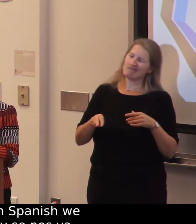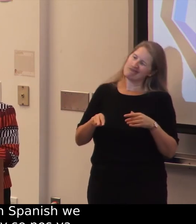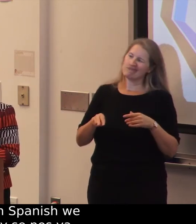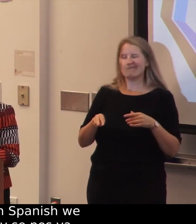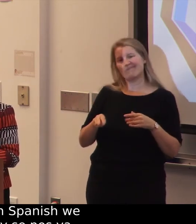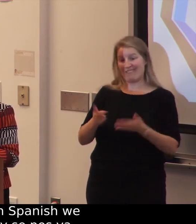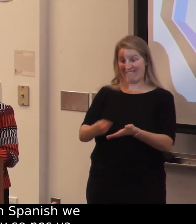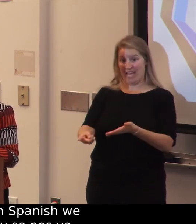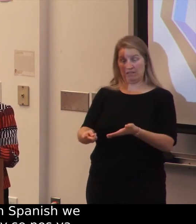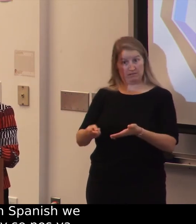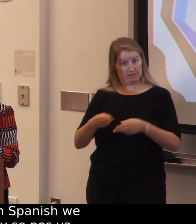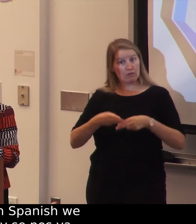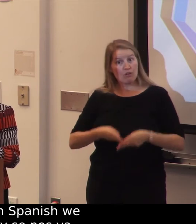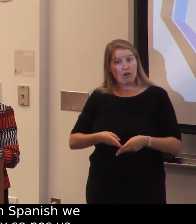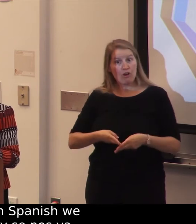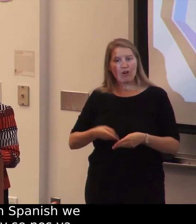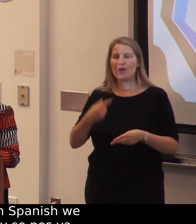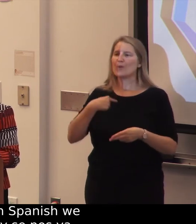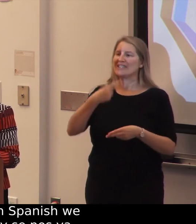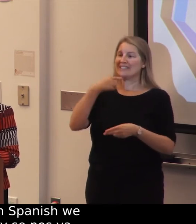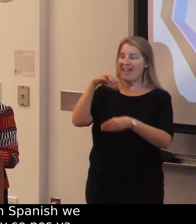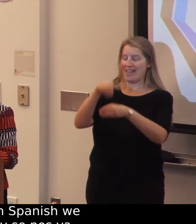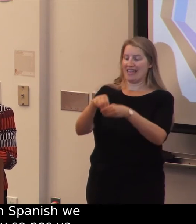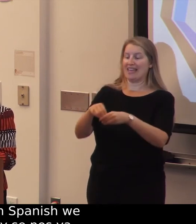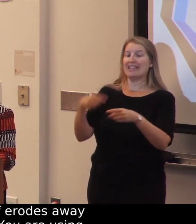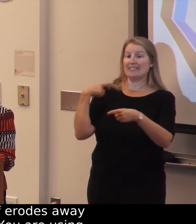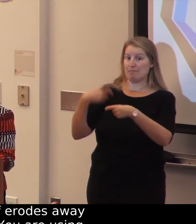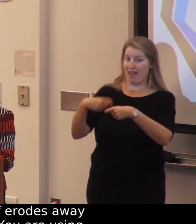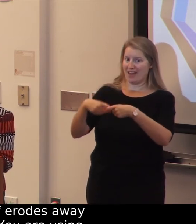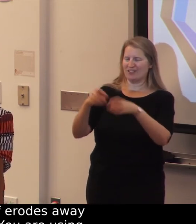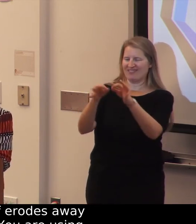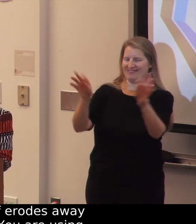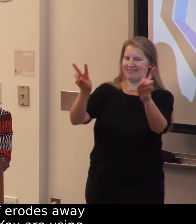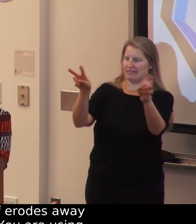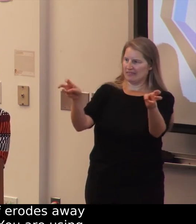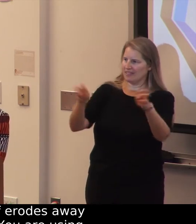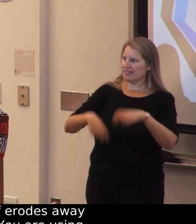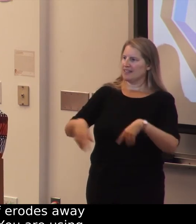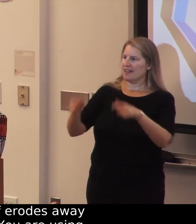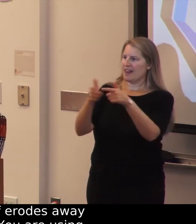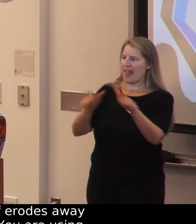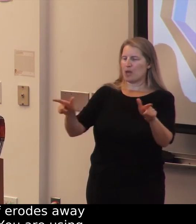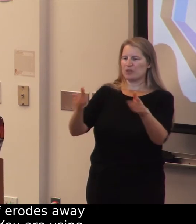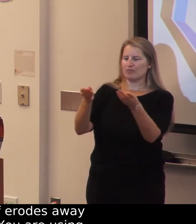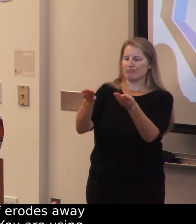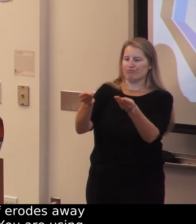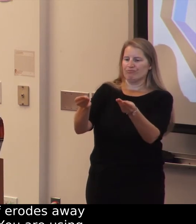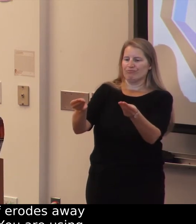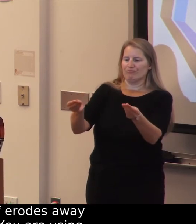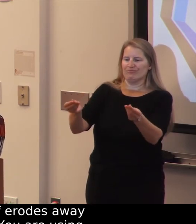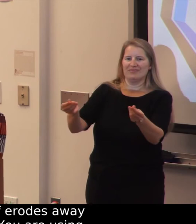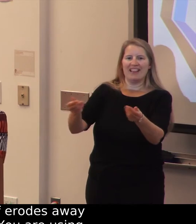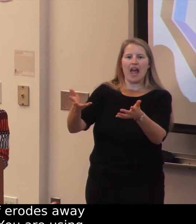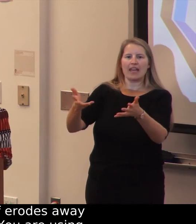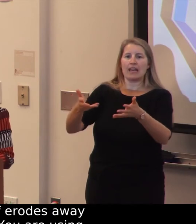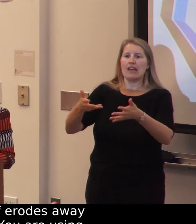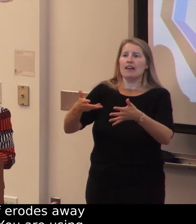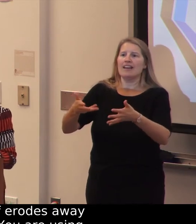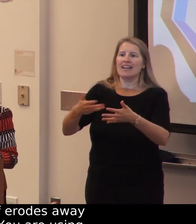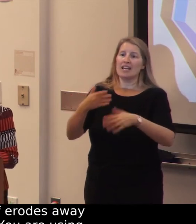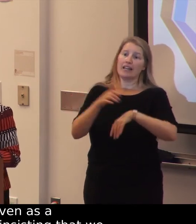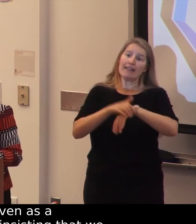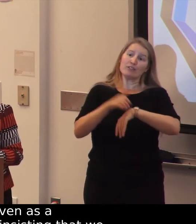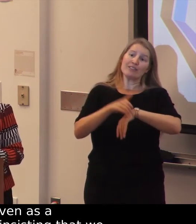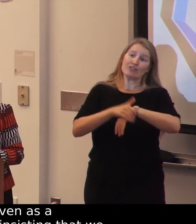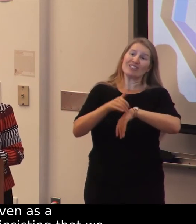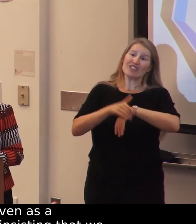in Spanish we would say, se nos va la lengua, okay? Language kind of just kind of erodes away from you, right? You're using English